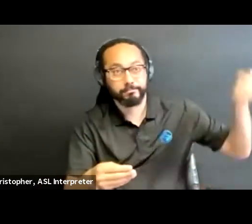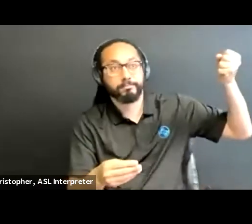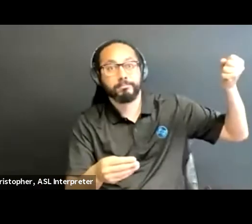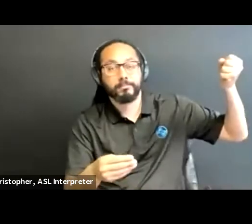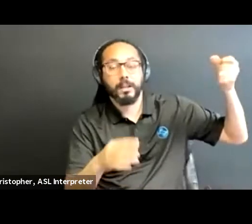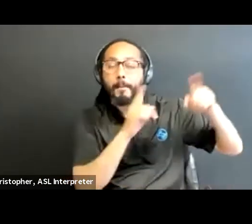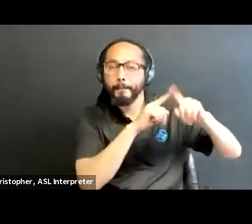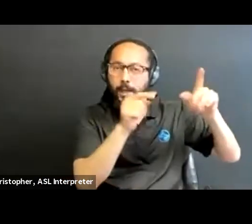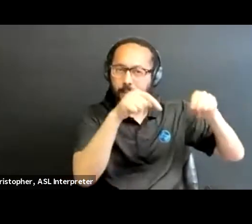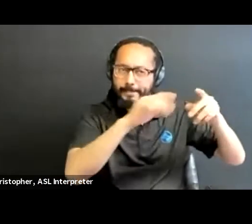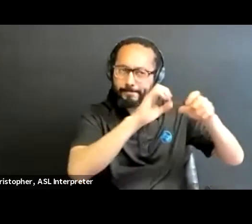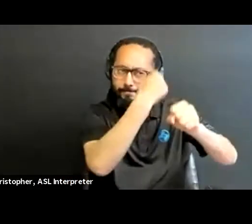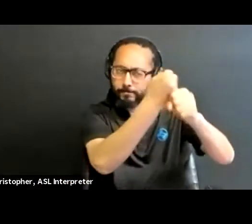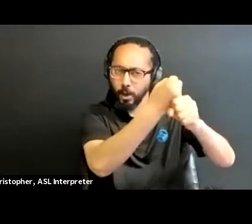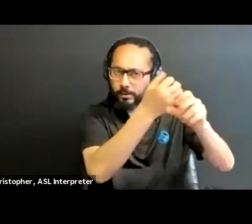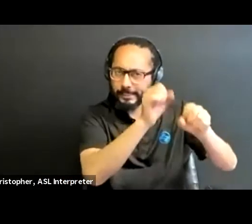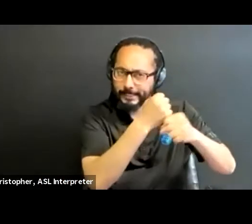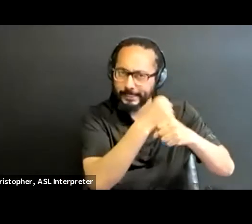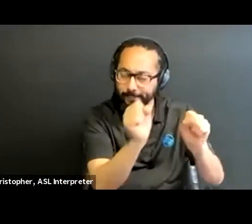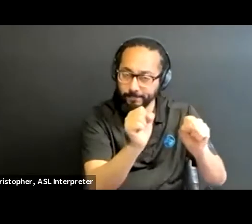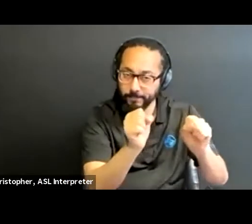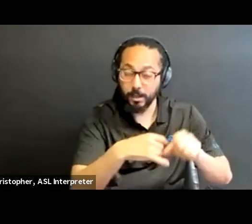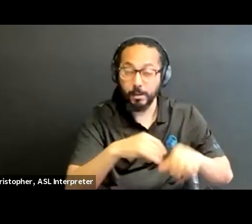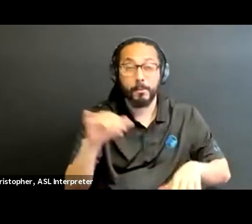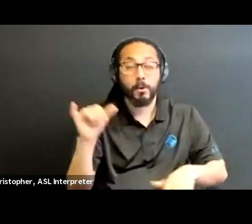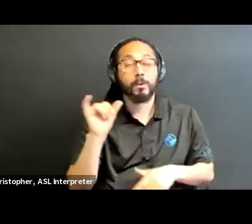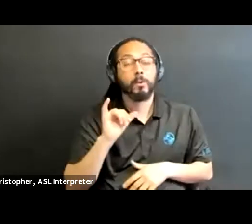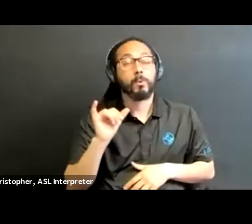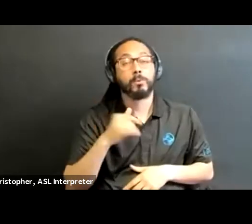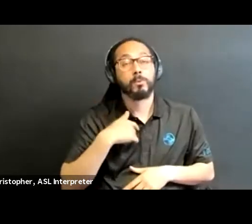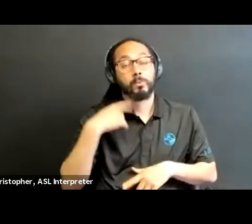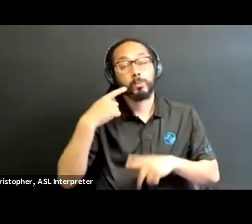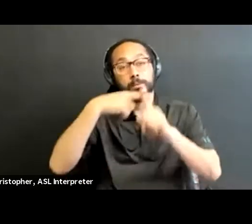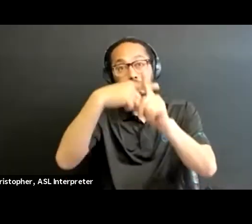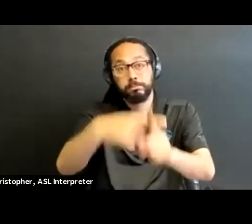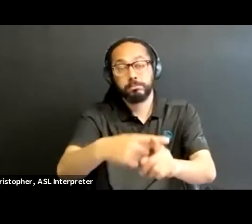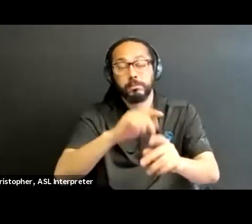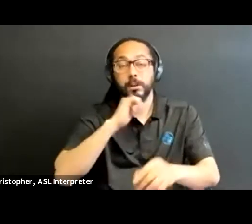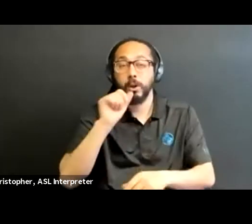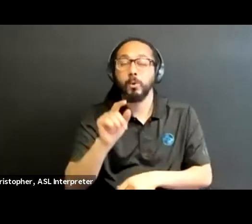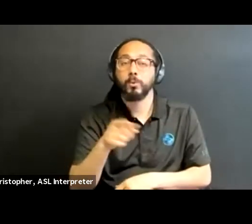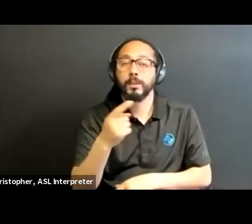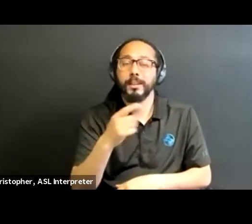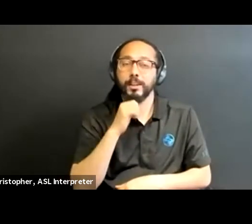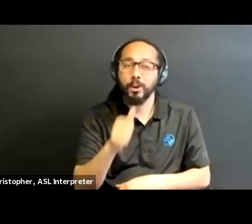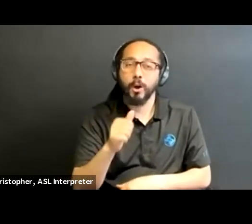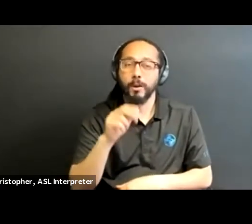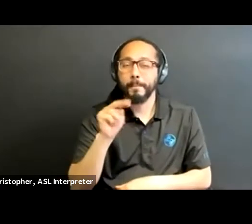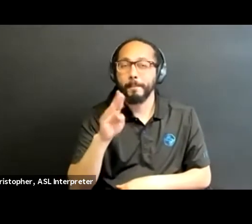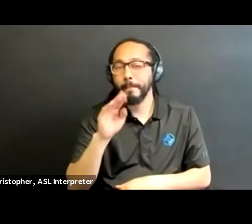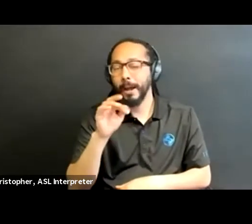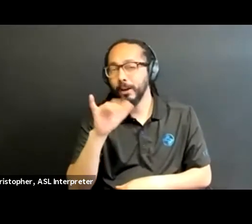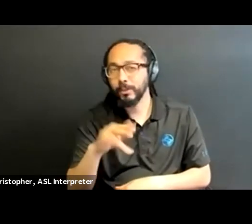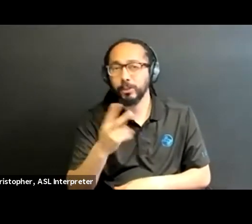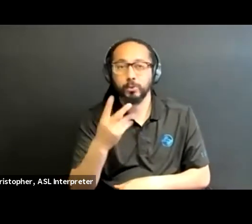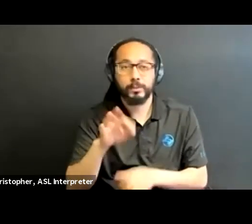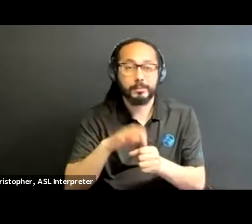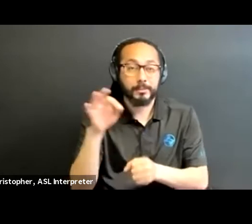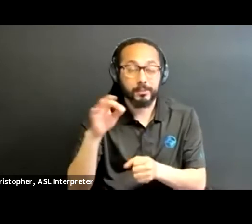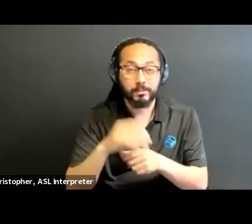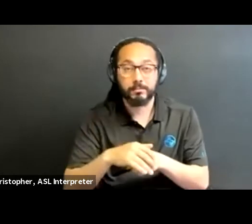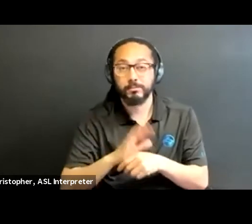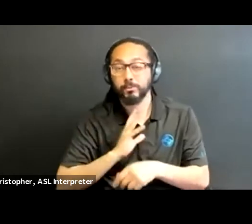to not only trans, non-binary, and two-spirit youth, but also, for example, youth in care, youth living